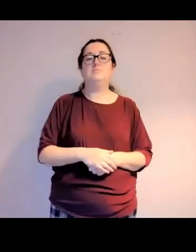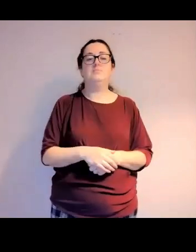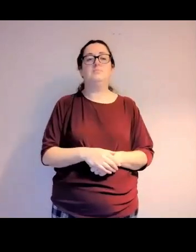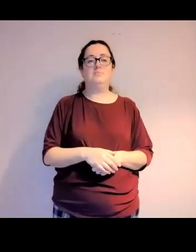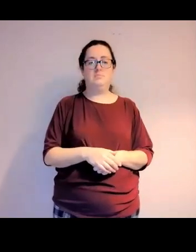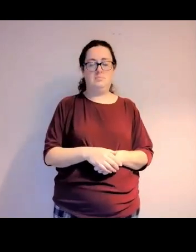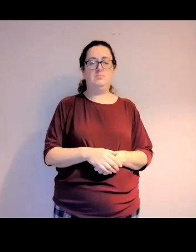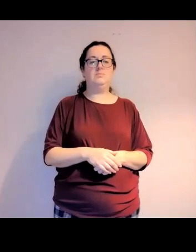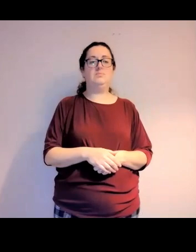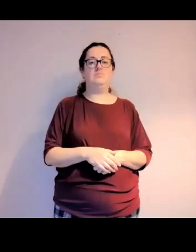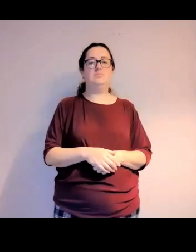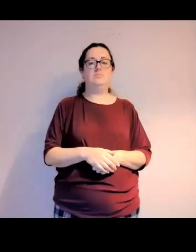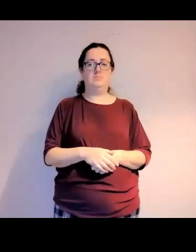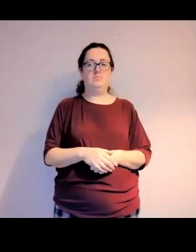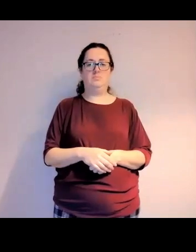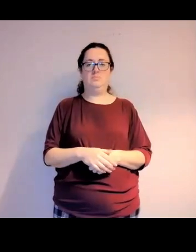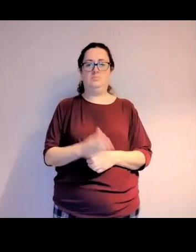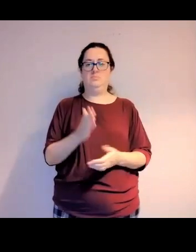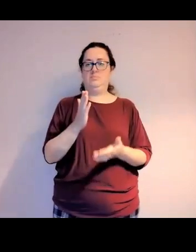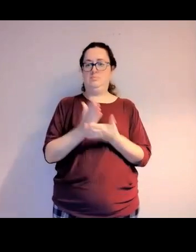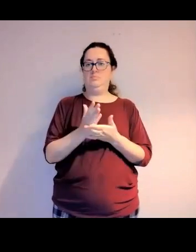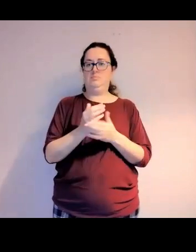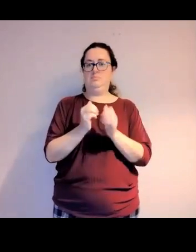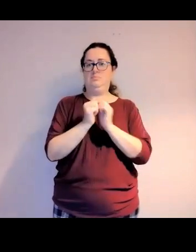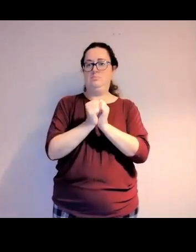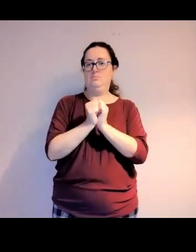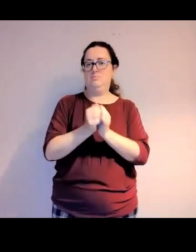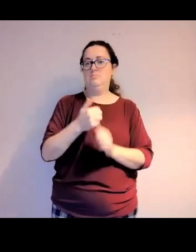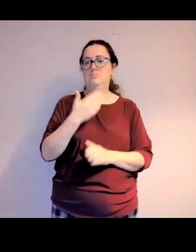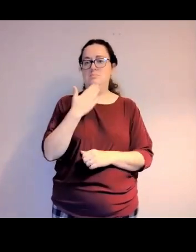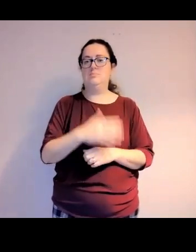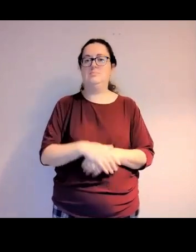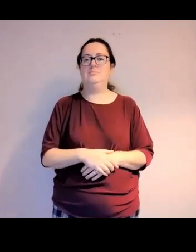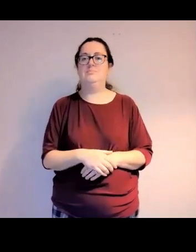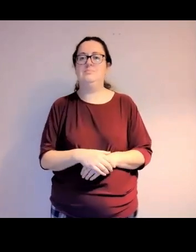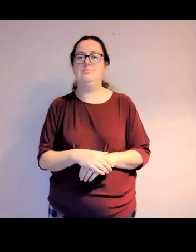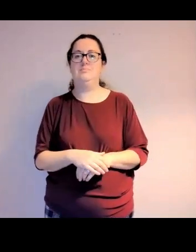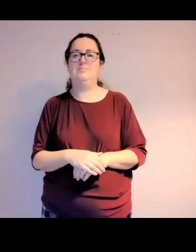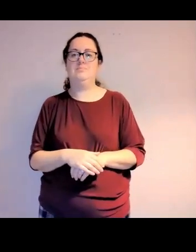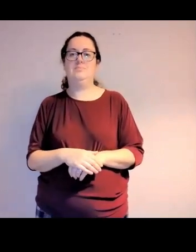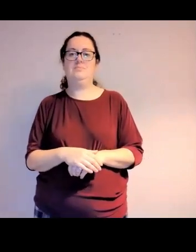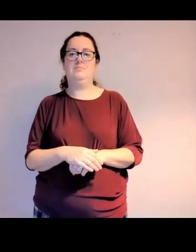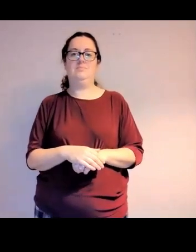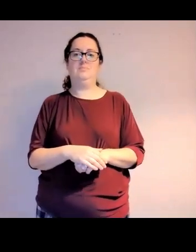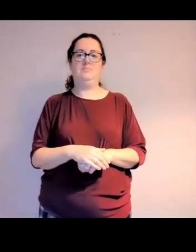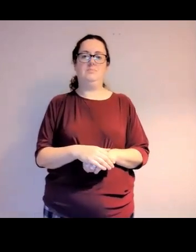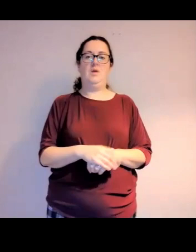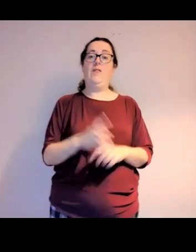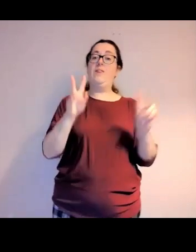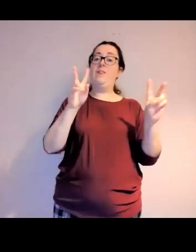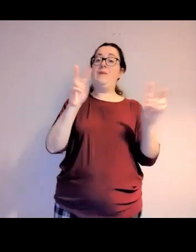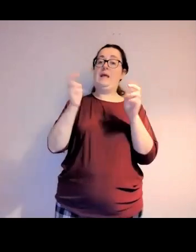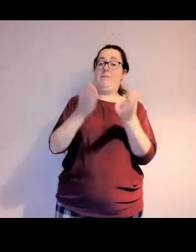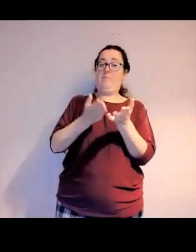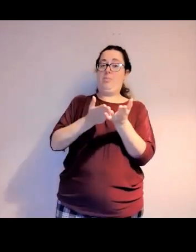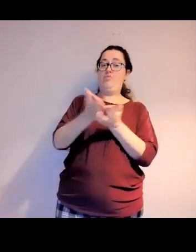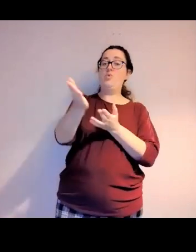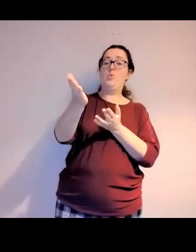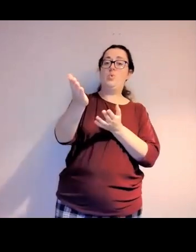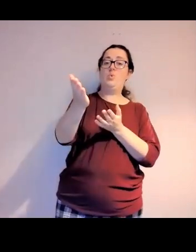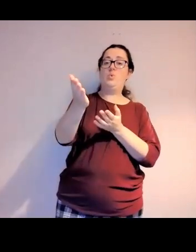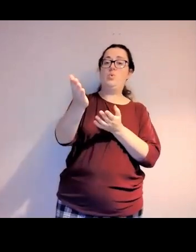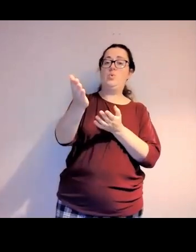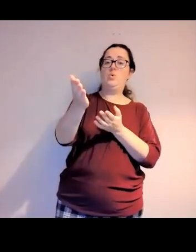see in future would be really fantastic. And I think the theme that's run through tonight really is